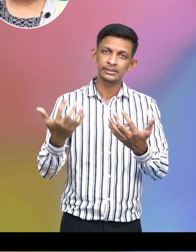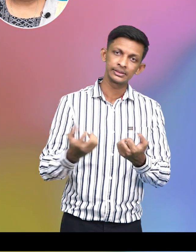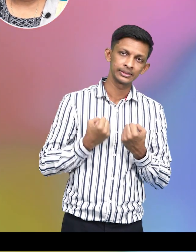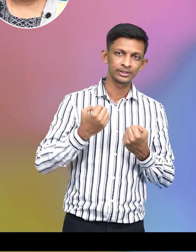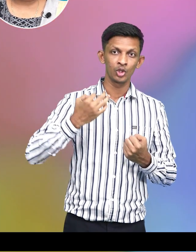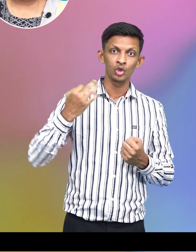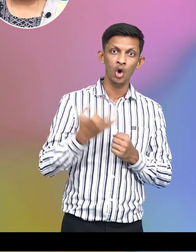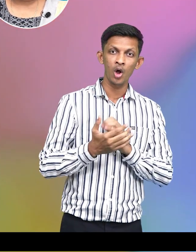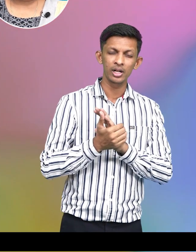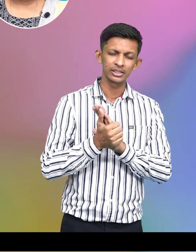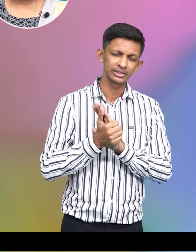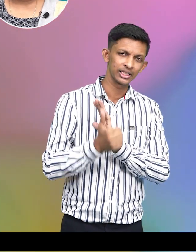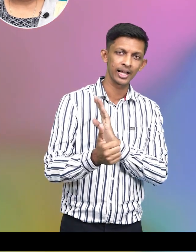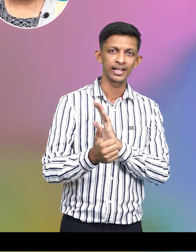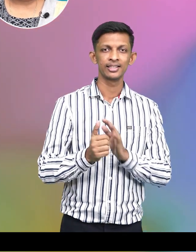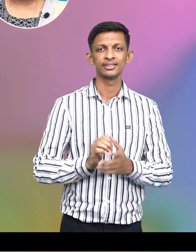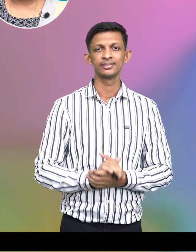skills.